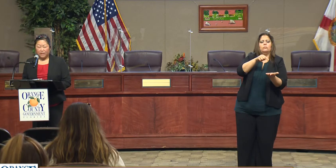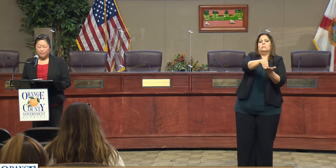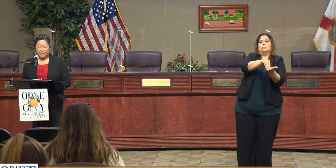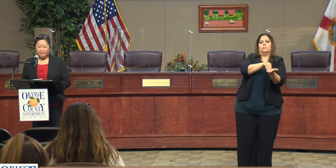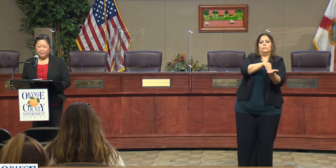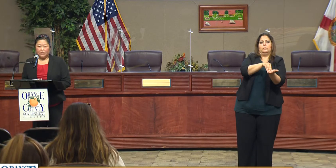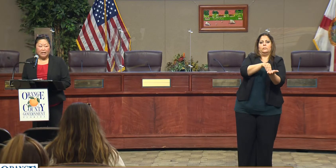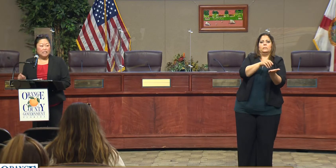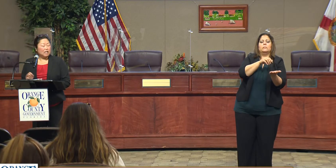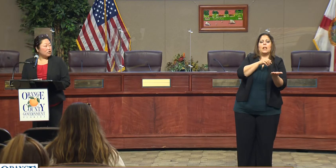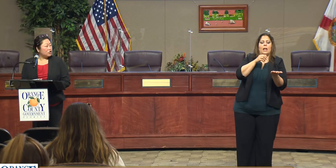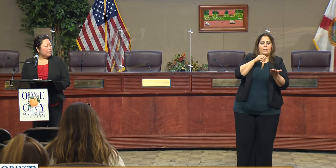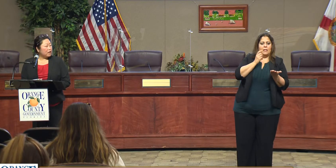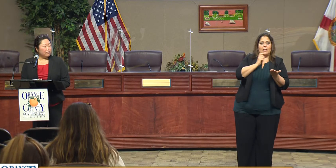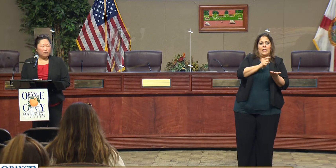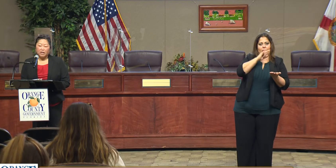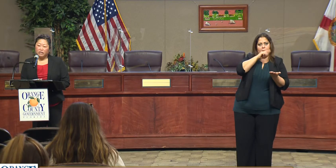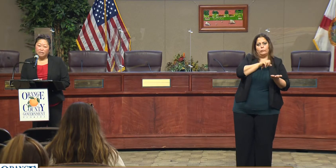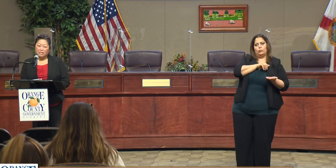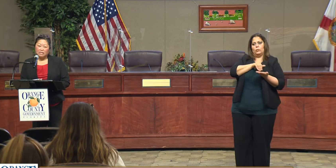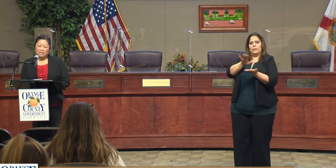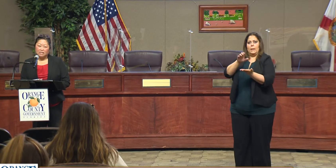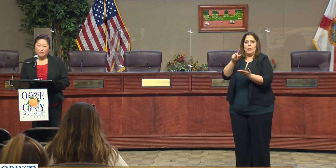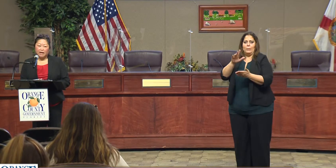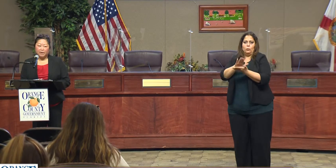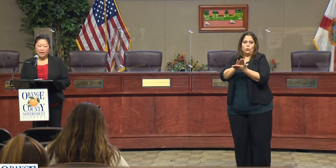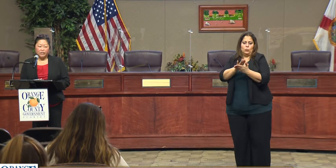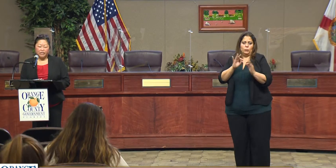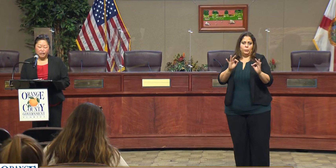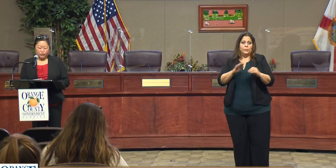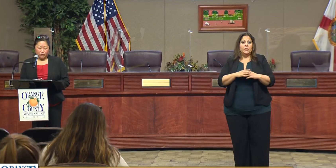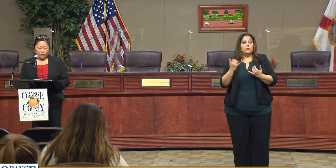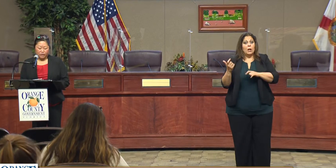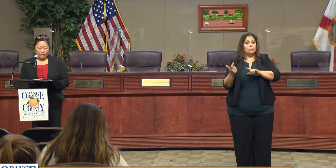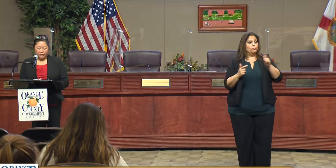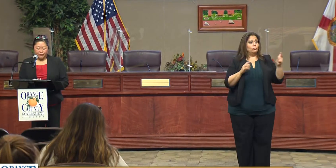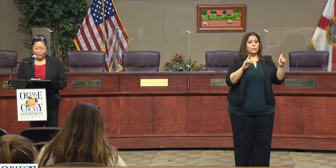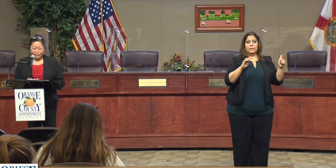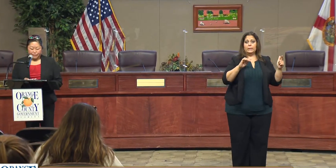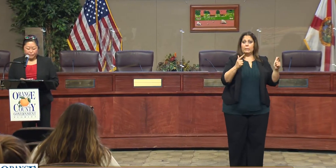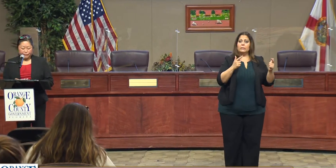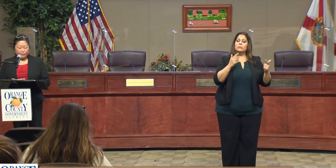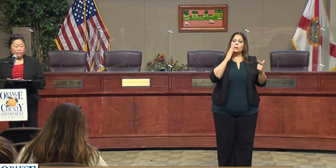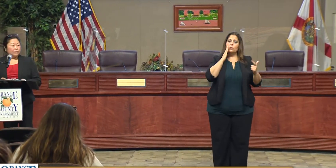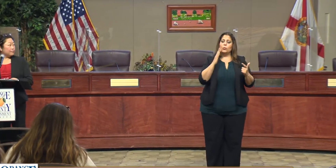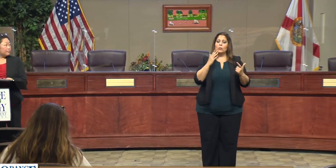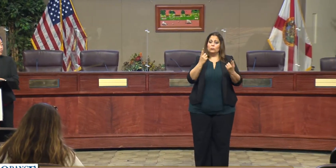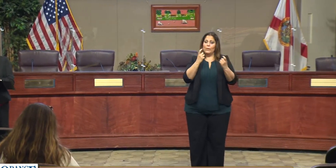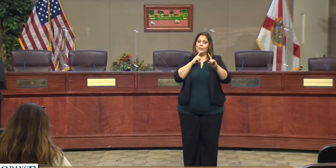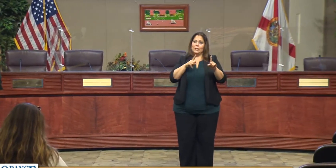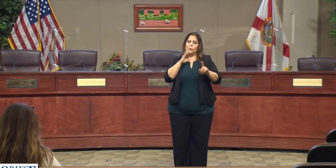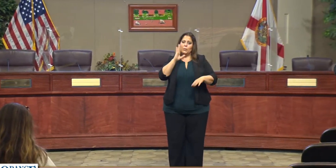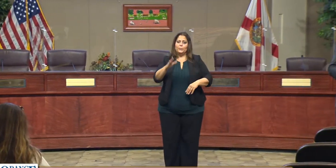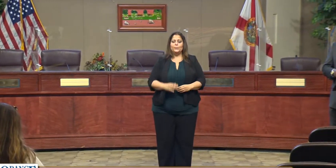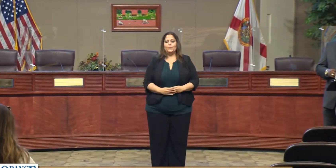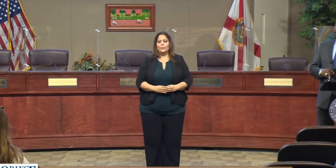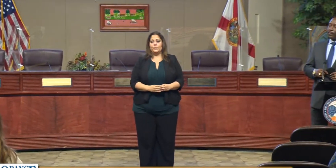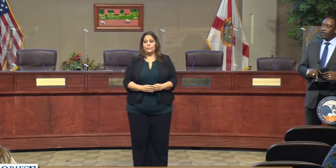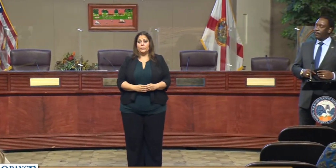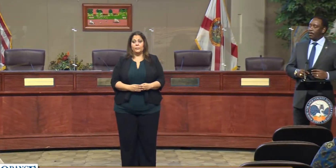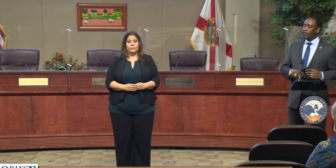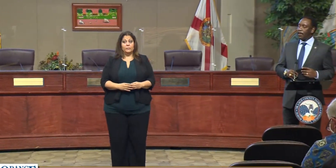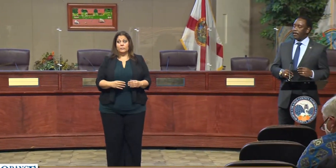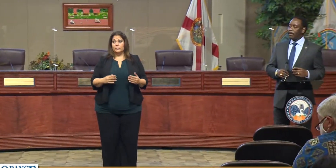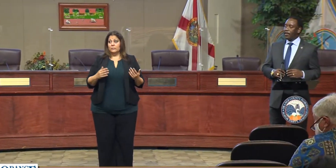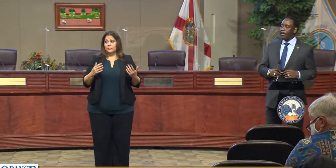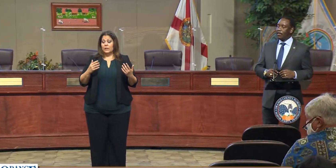plan develops. And I'll turn it back over to Mayor Demings, and I'll be happy to answer any questions later. All right, if there are any questions